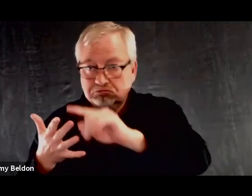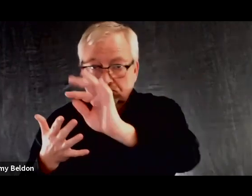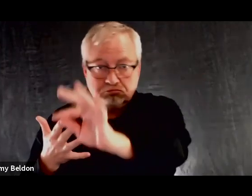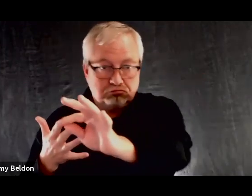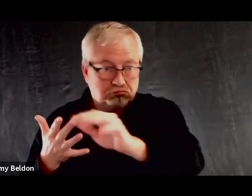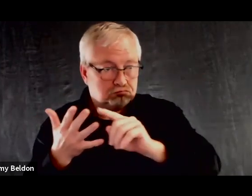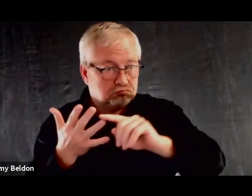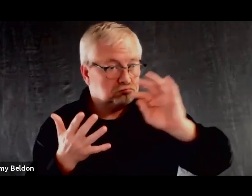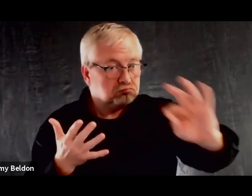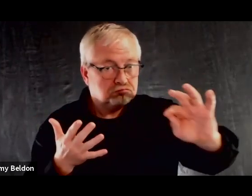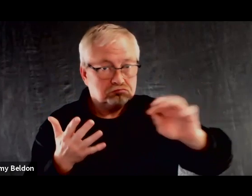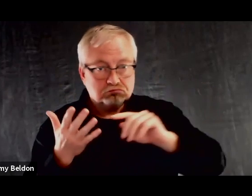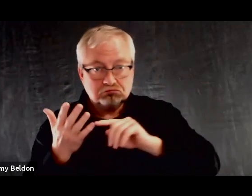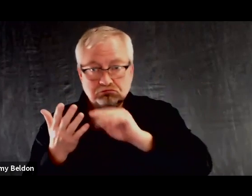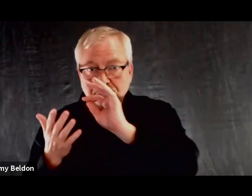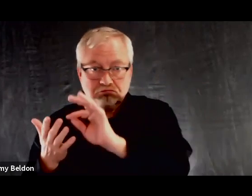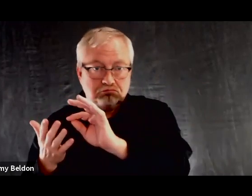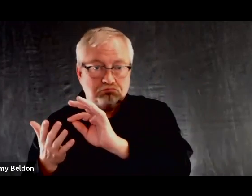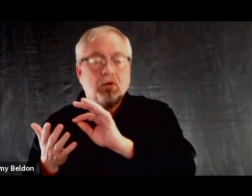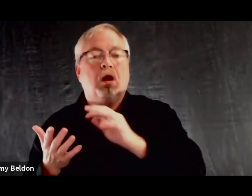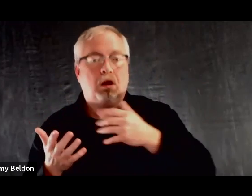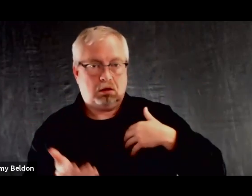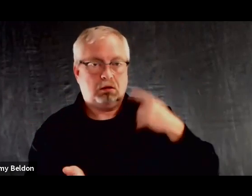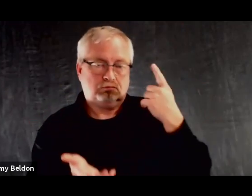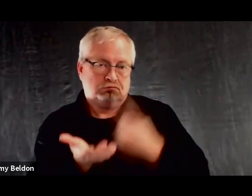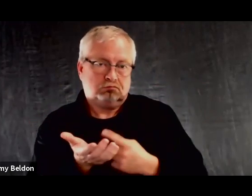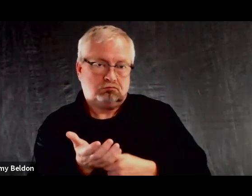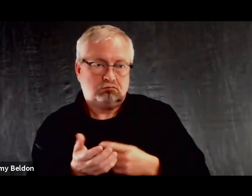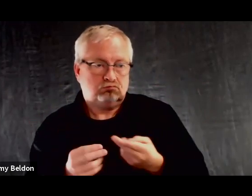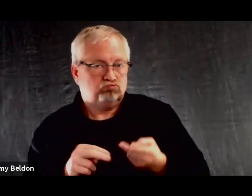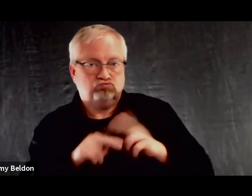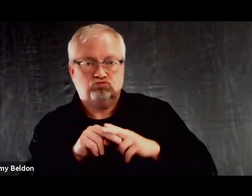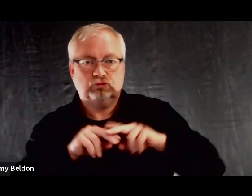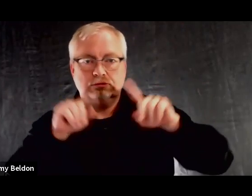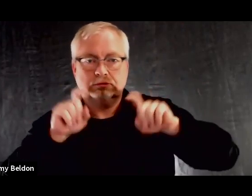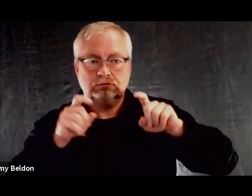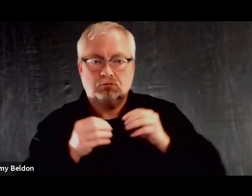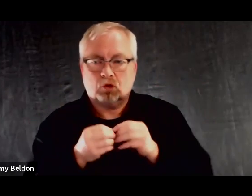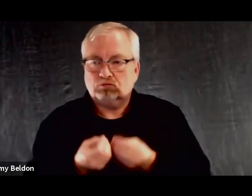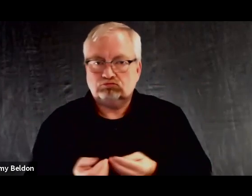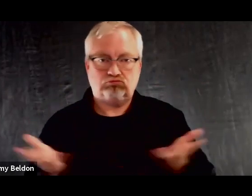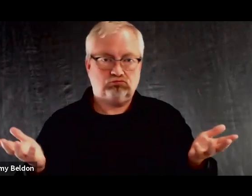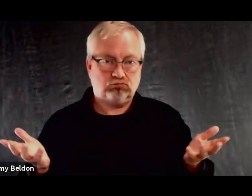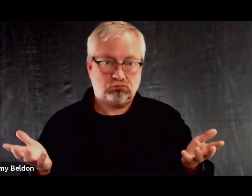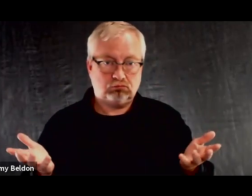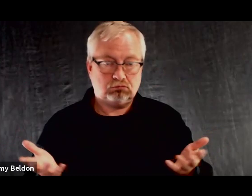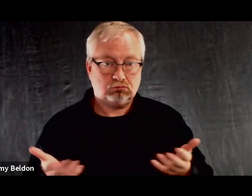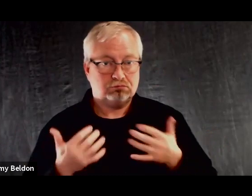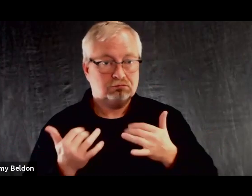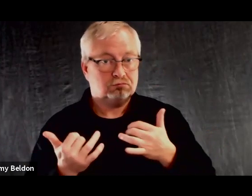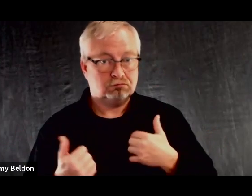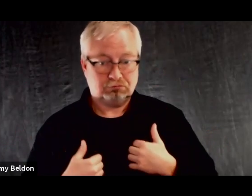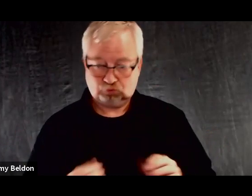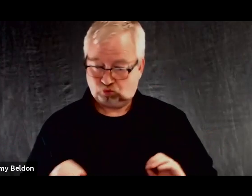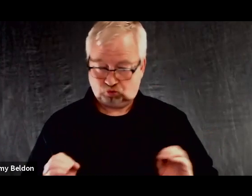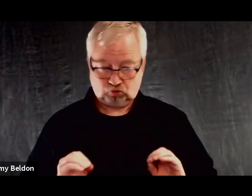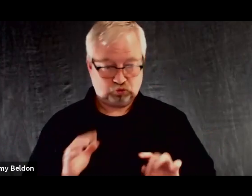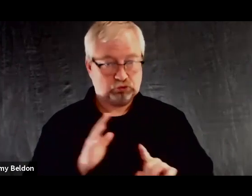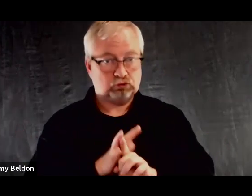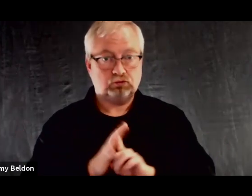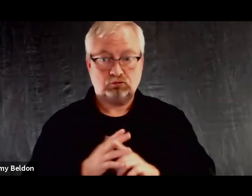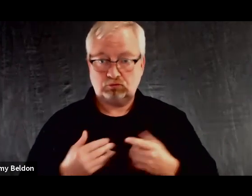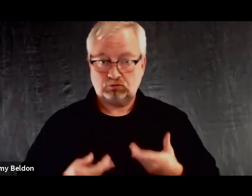discuss expanded testing. But to the earlier question about asymptomatic transmission, we will